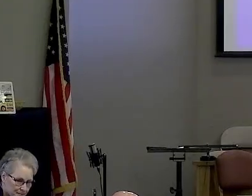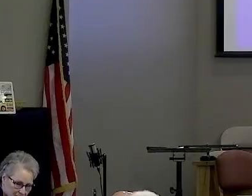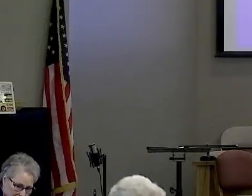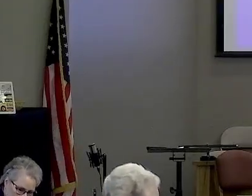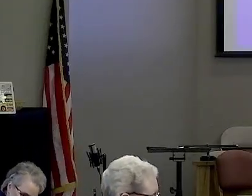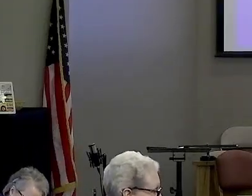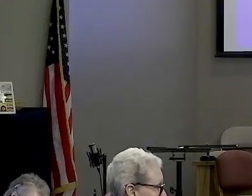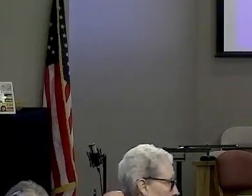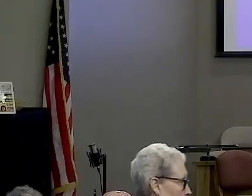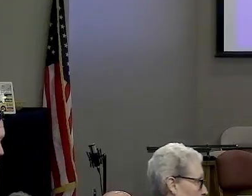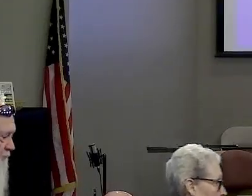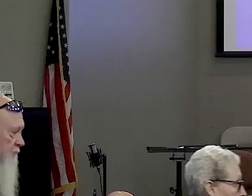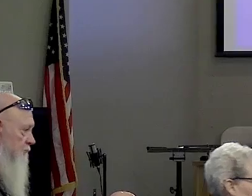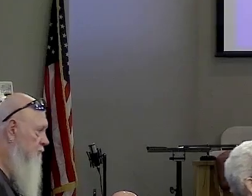hearing are the kids in the back of the class, right?